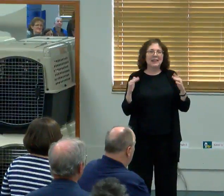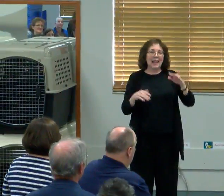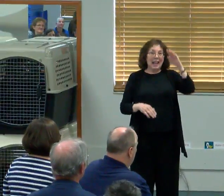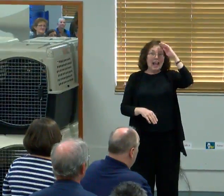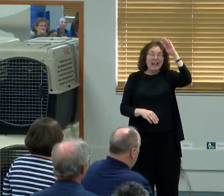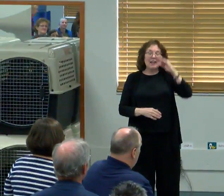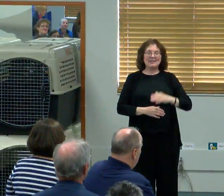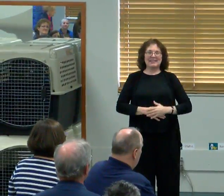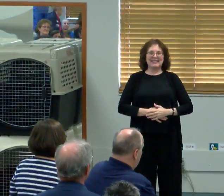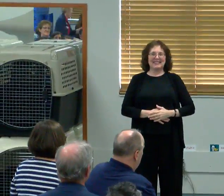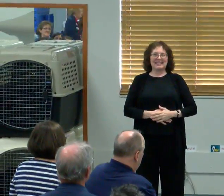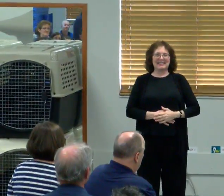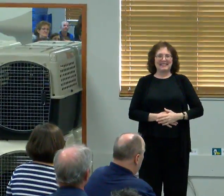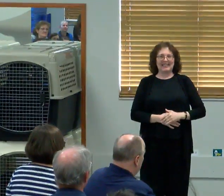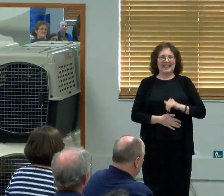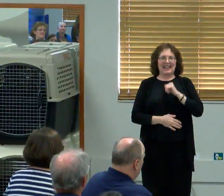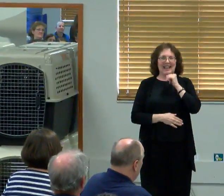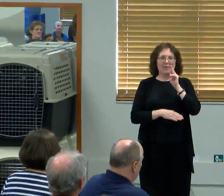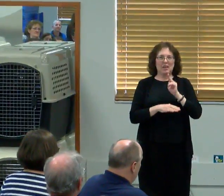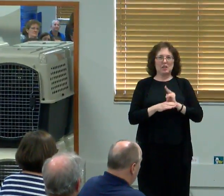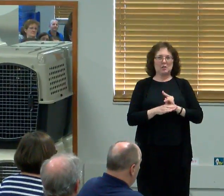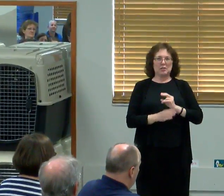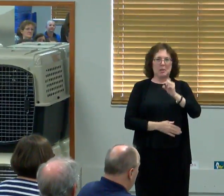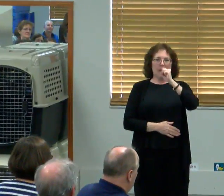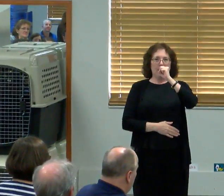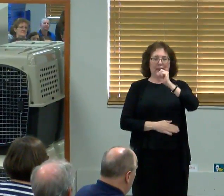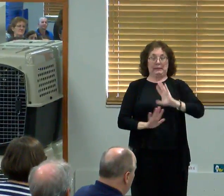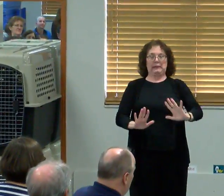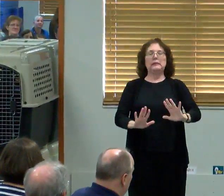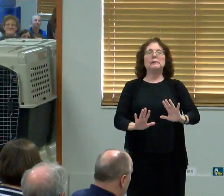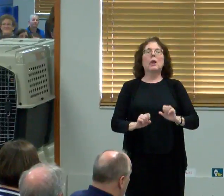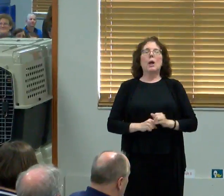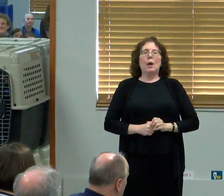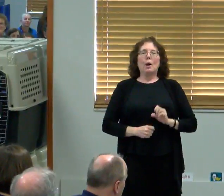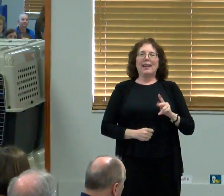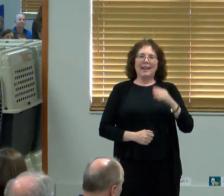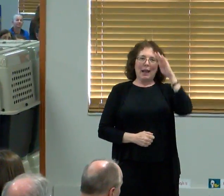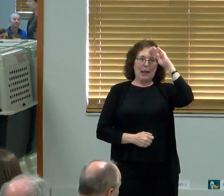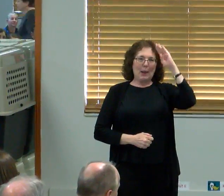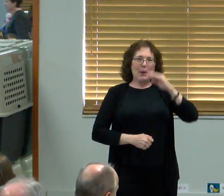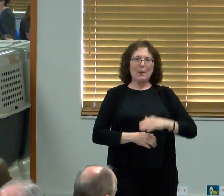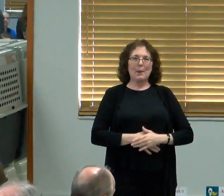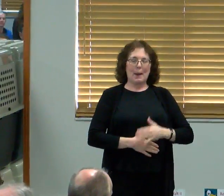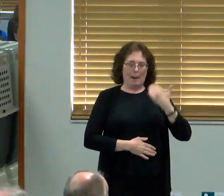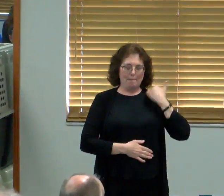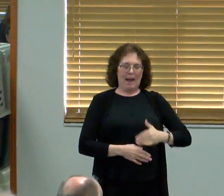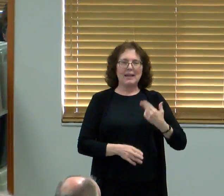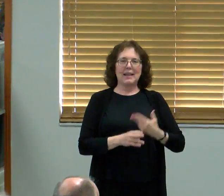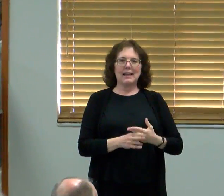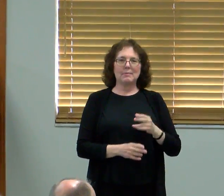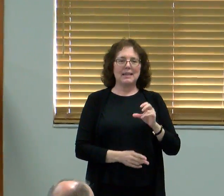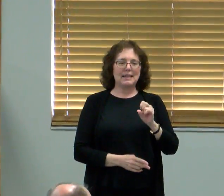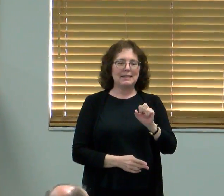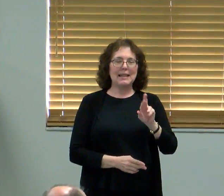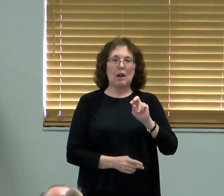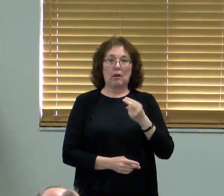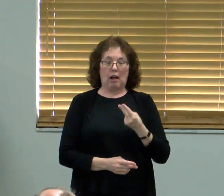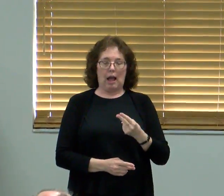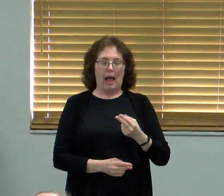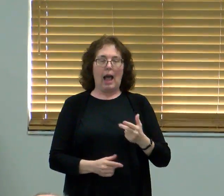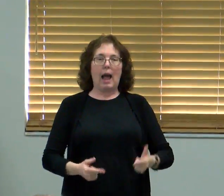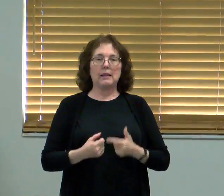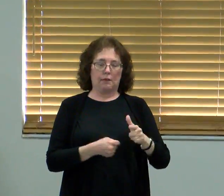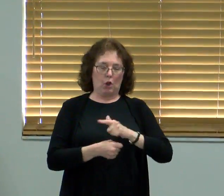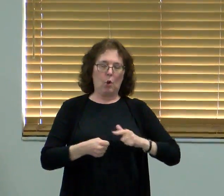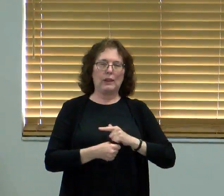Hello. Yeah, I'm not used to the microphone. Okay. Hello. My name is Sara Blizzard. I live here locally